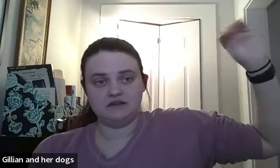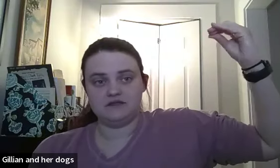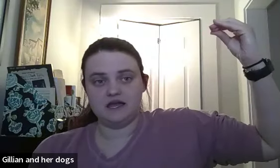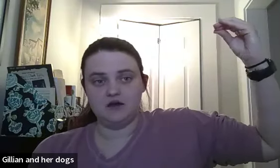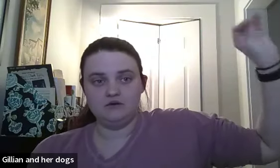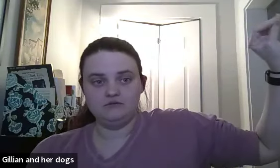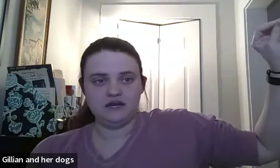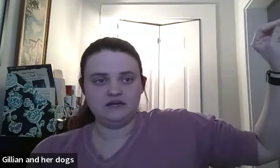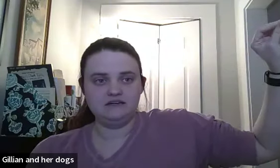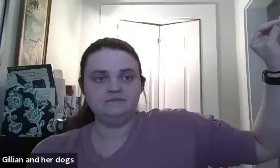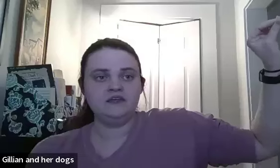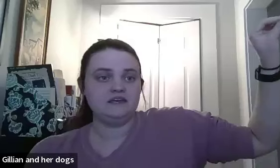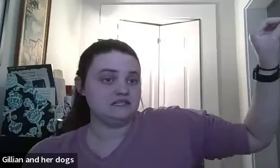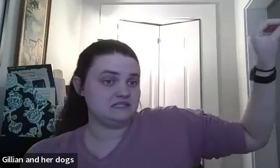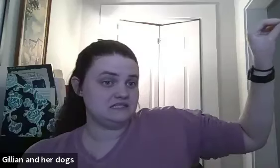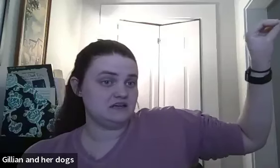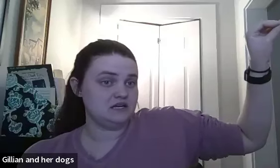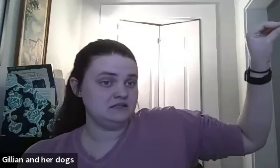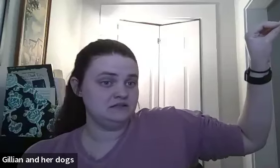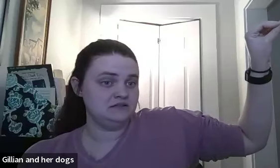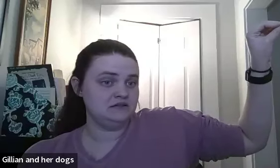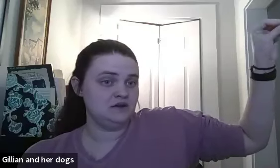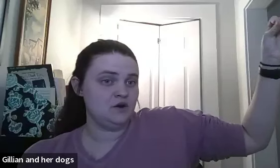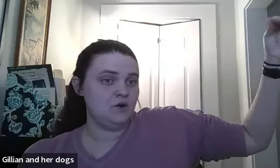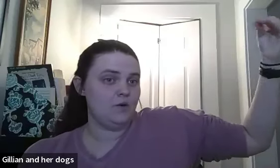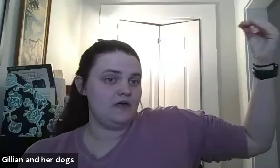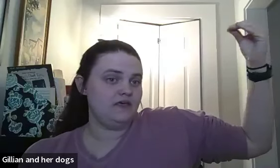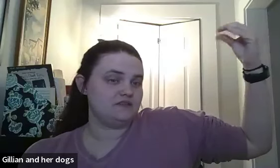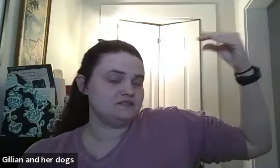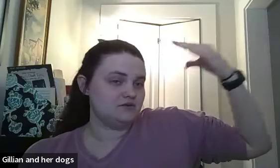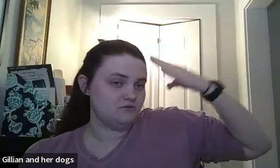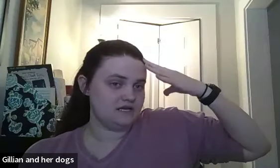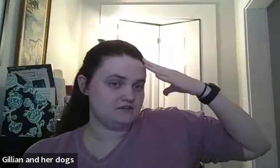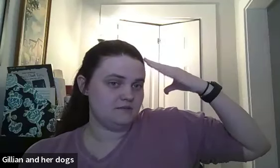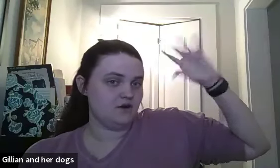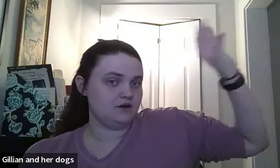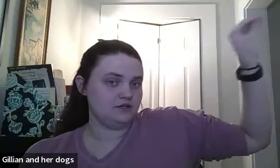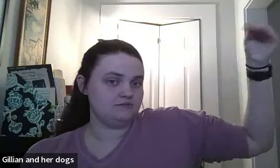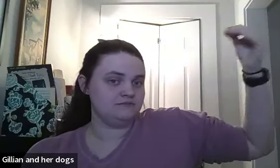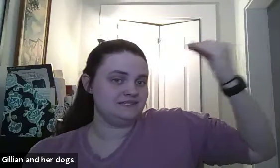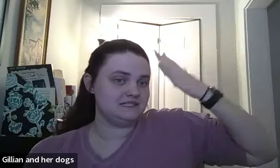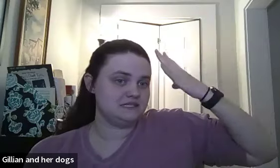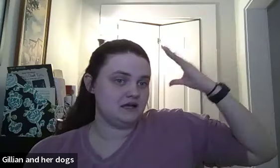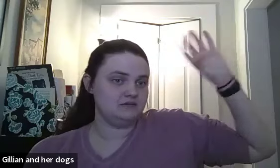like flat O kind of deal, is the sun. And then the sun rays are coming on you. Sun,